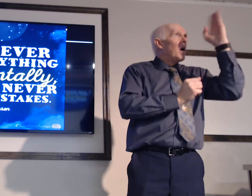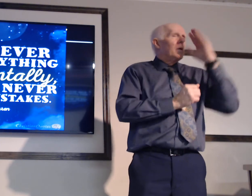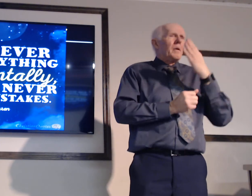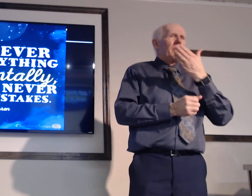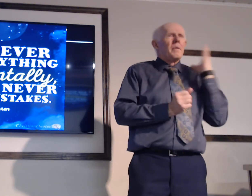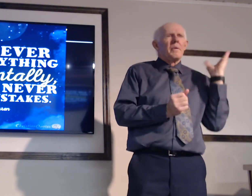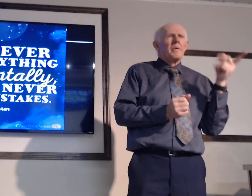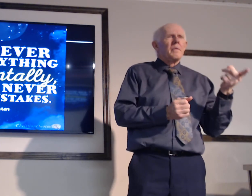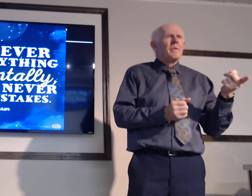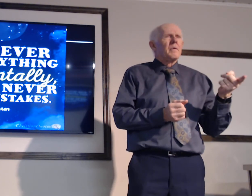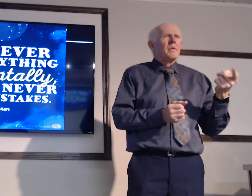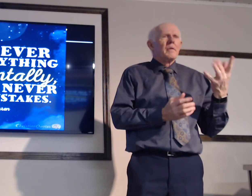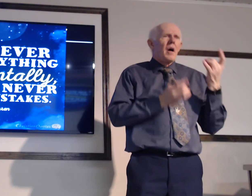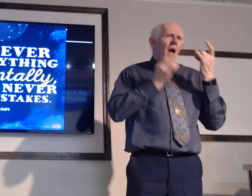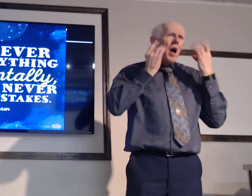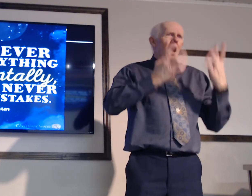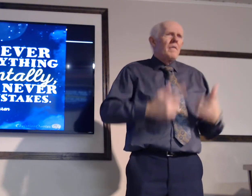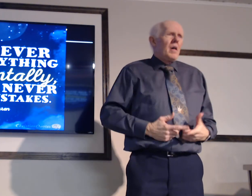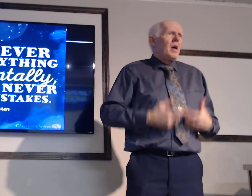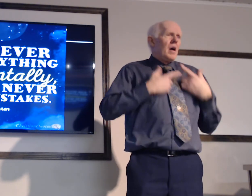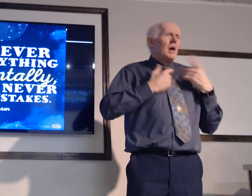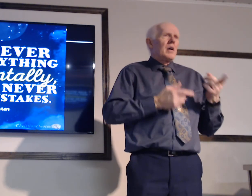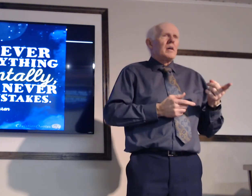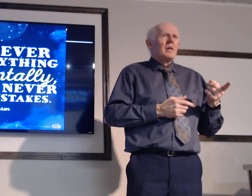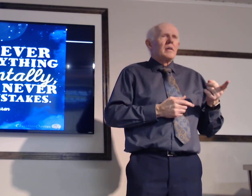The earth was fully gone.